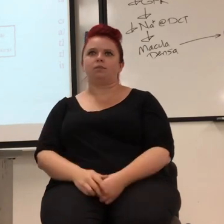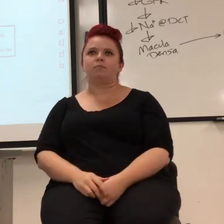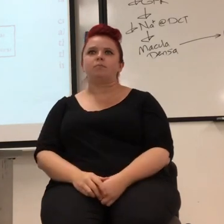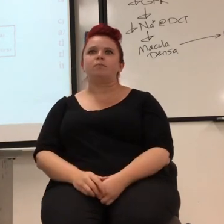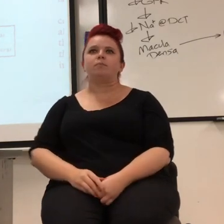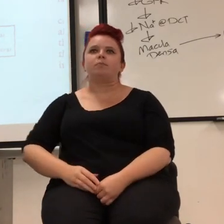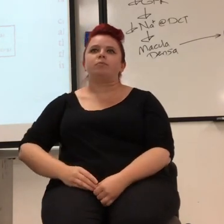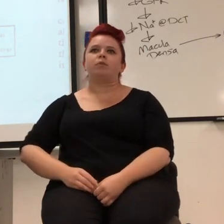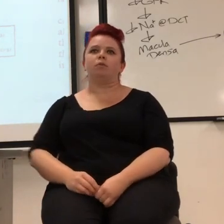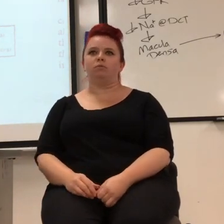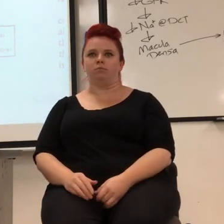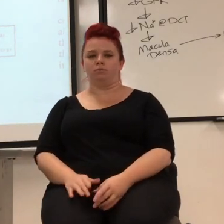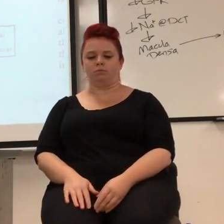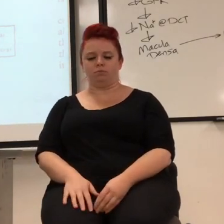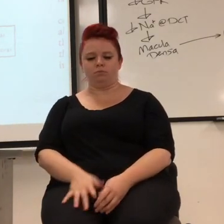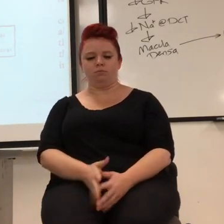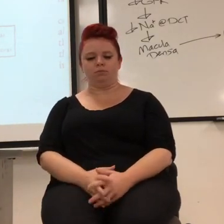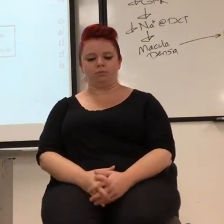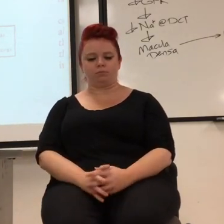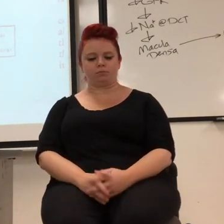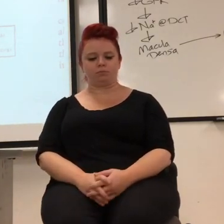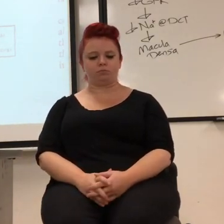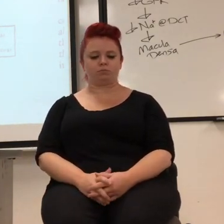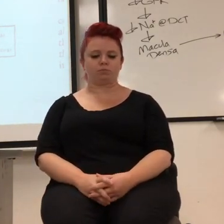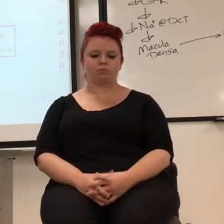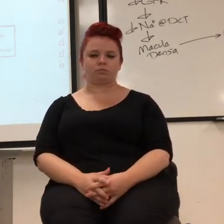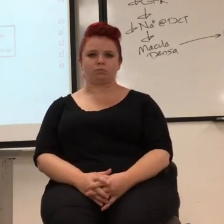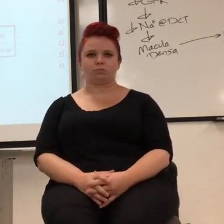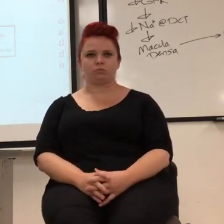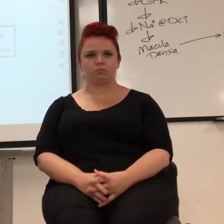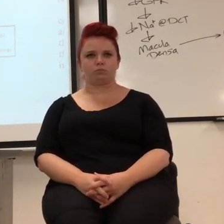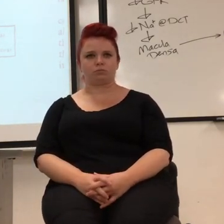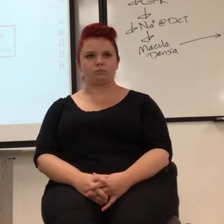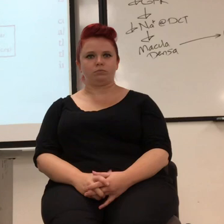Same drop in BP, call it the JG cells.